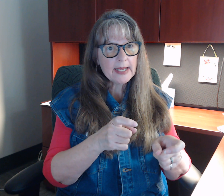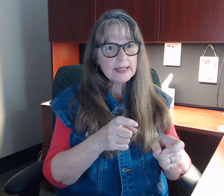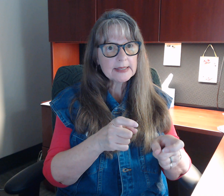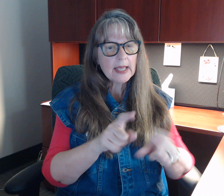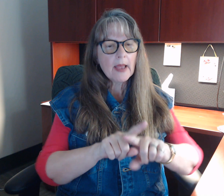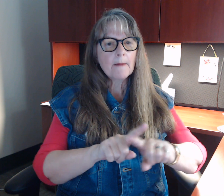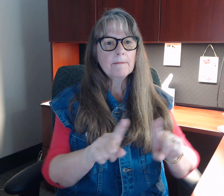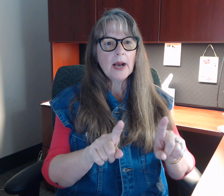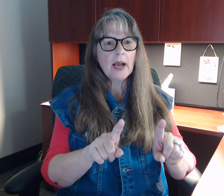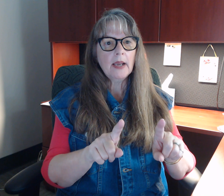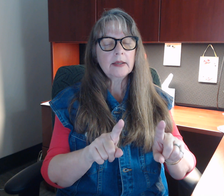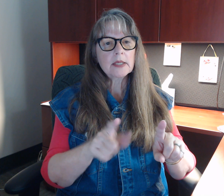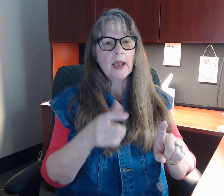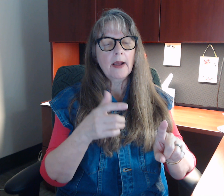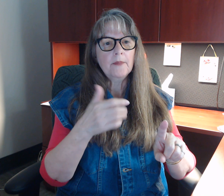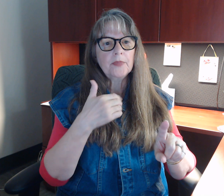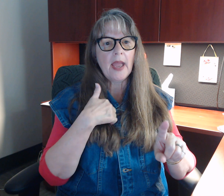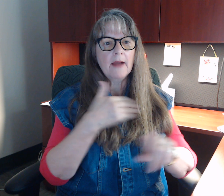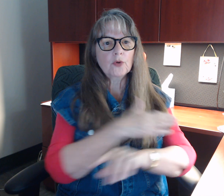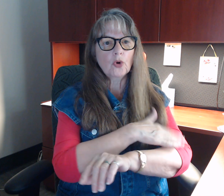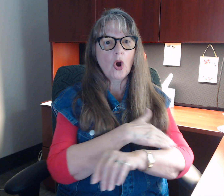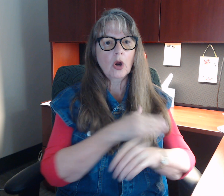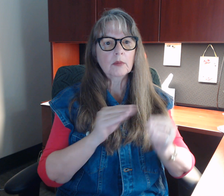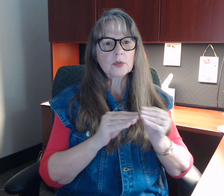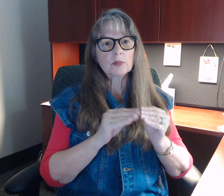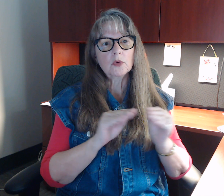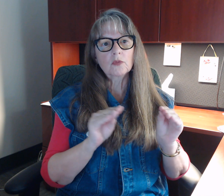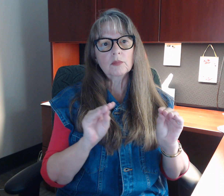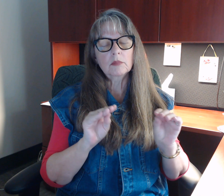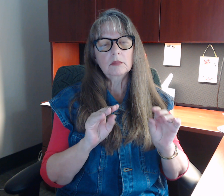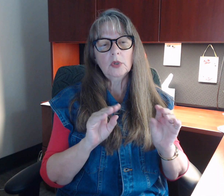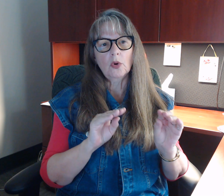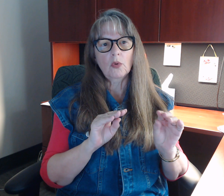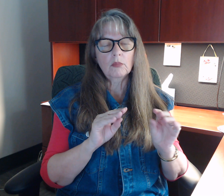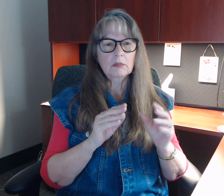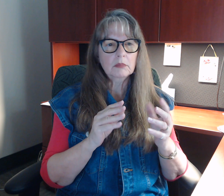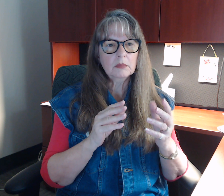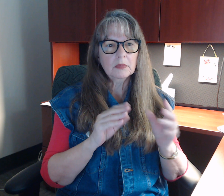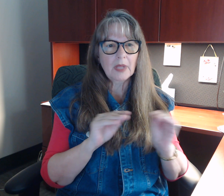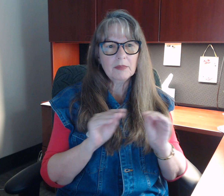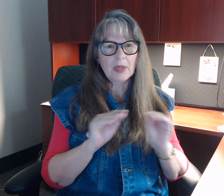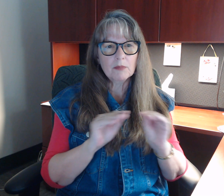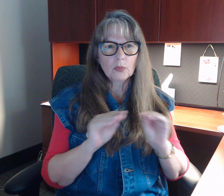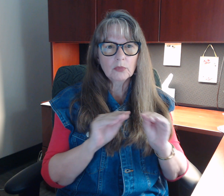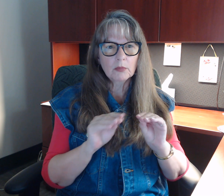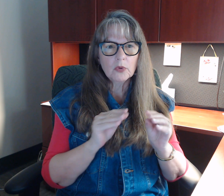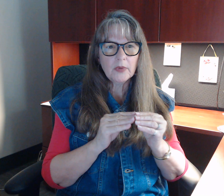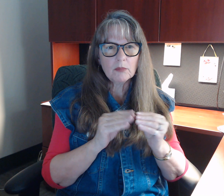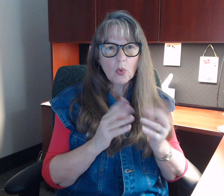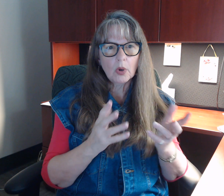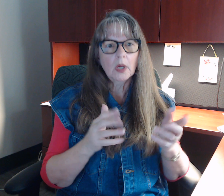pace, but have your arms move, they're moving more.